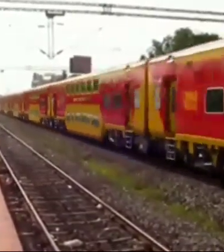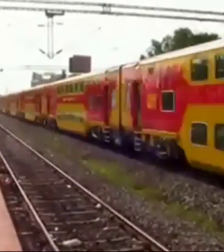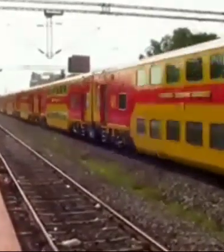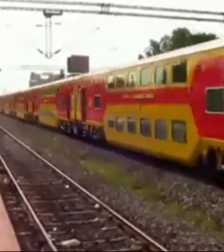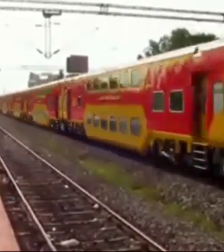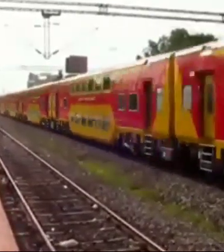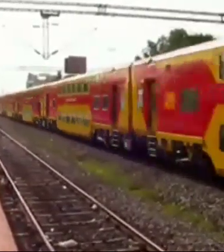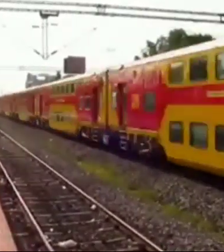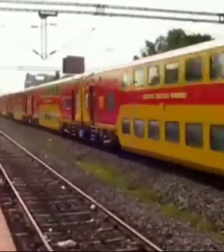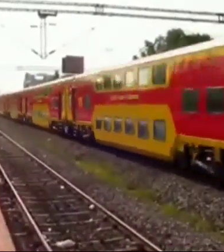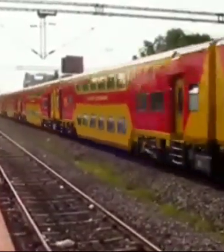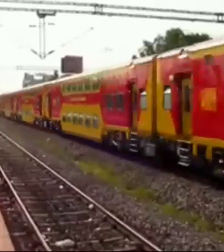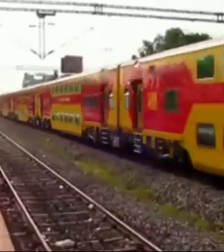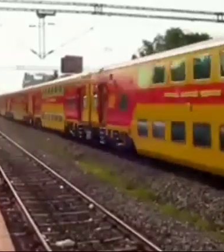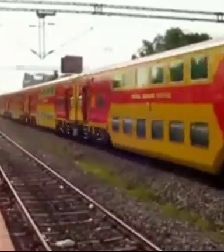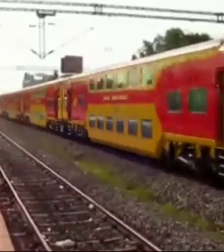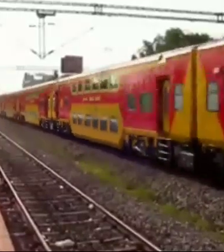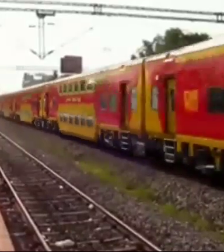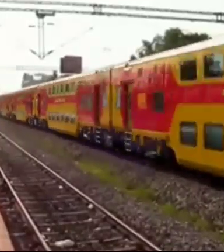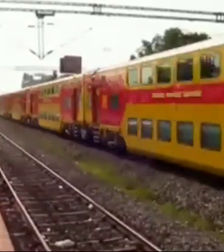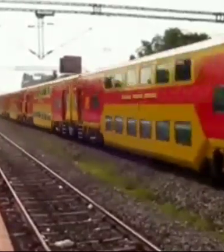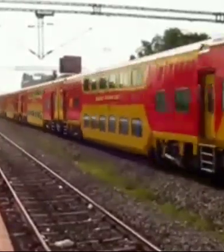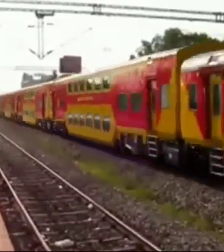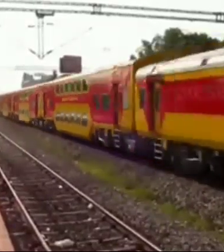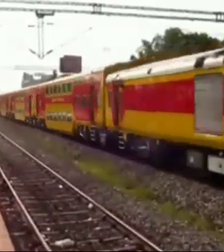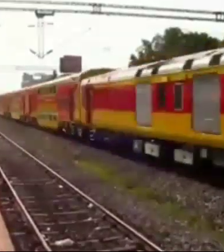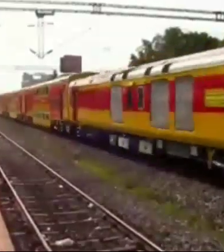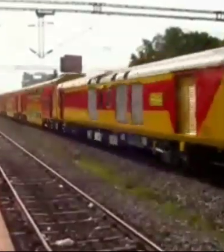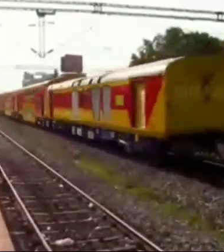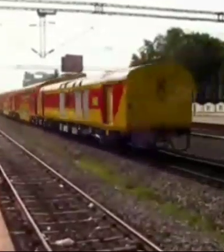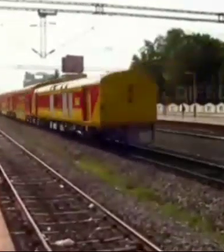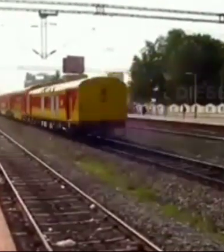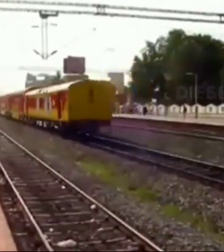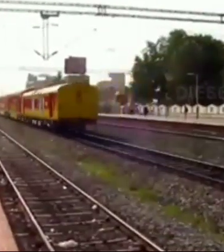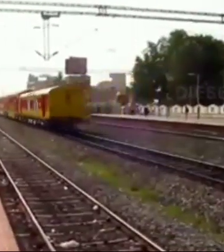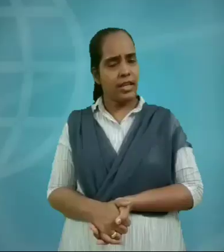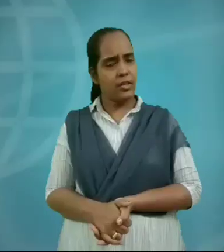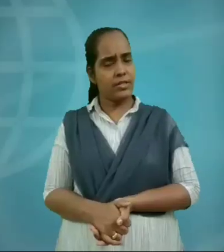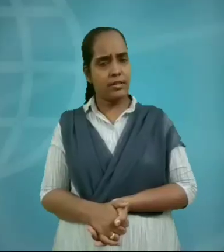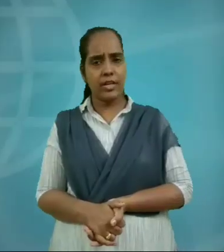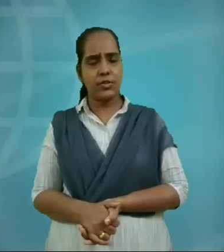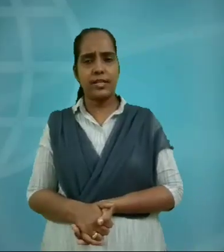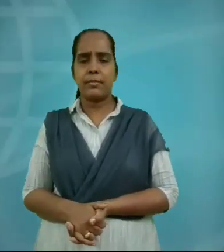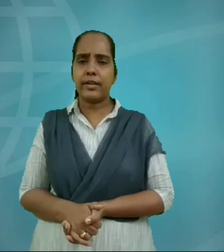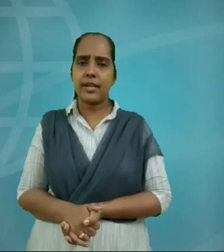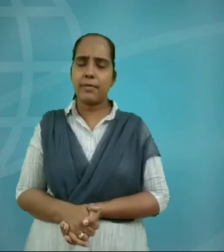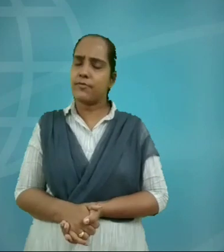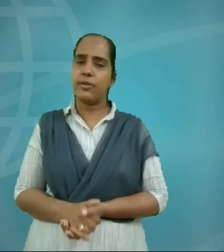cross the other track, a separate piece of rails are kept so that it can cross over. Okay. Can you try to say some other examples from your